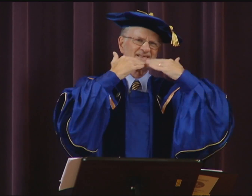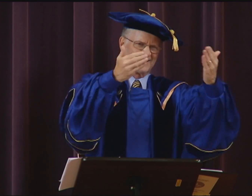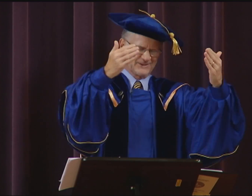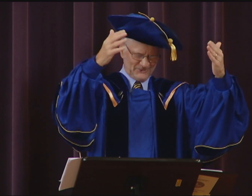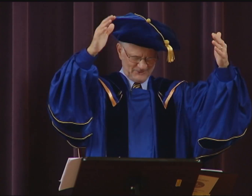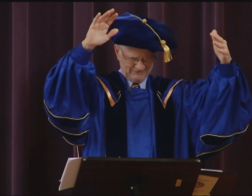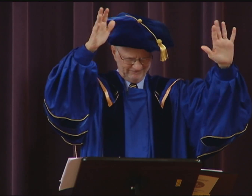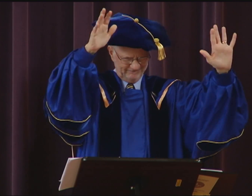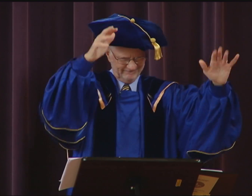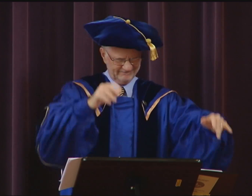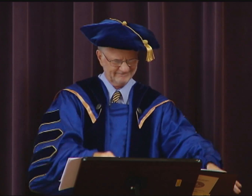well. Thank you.